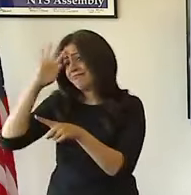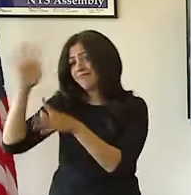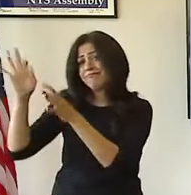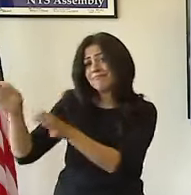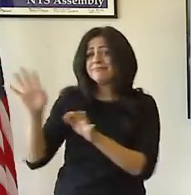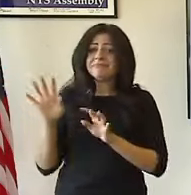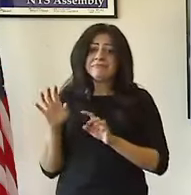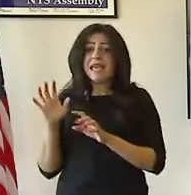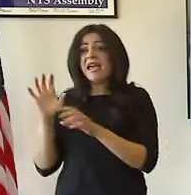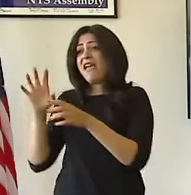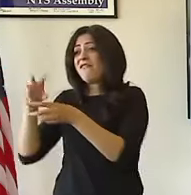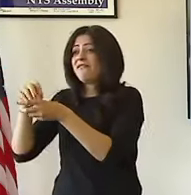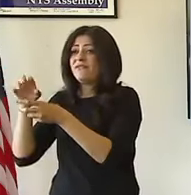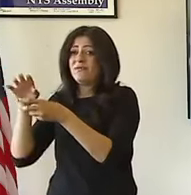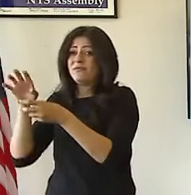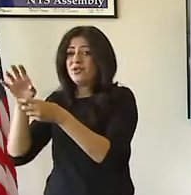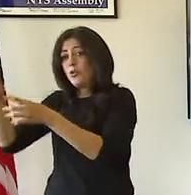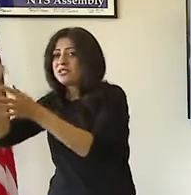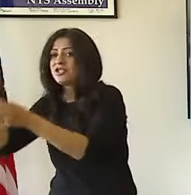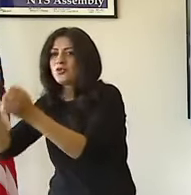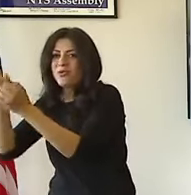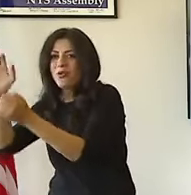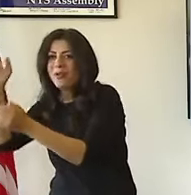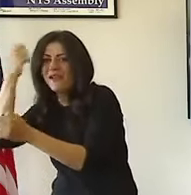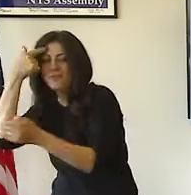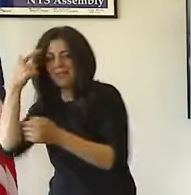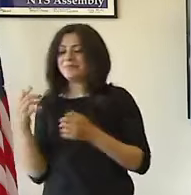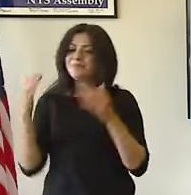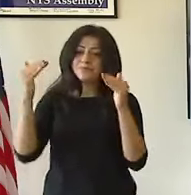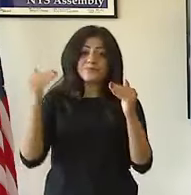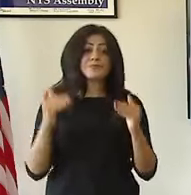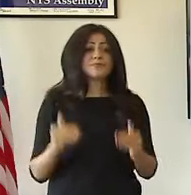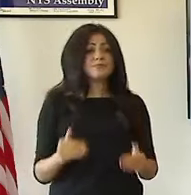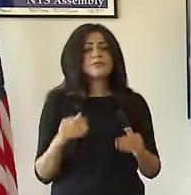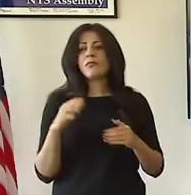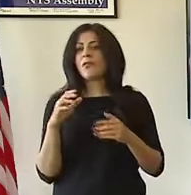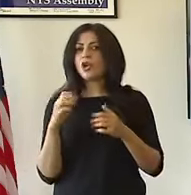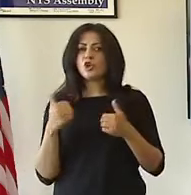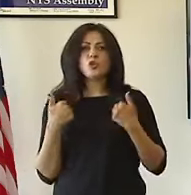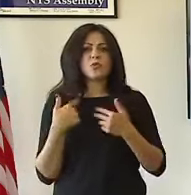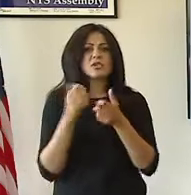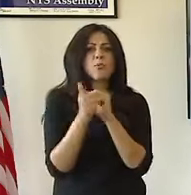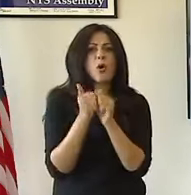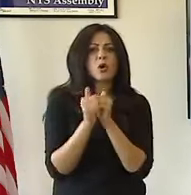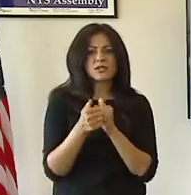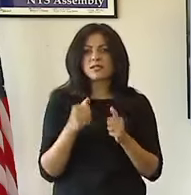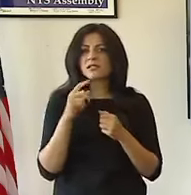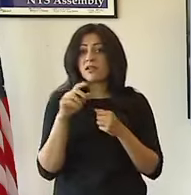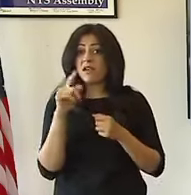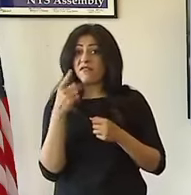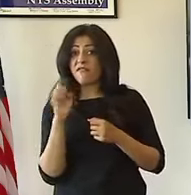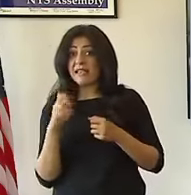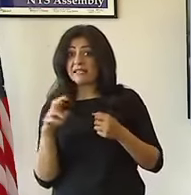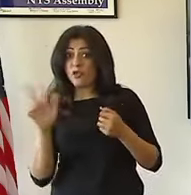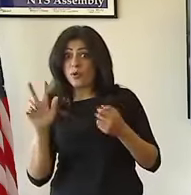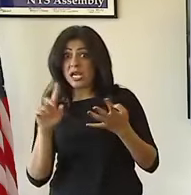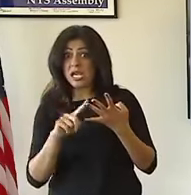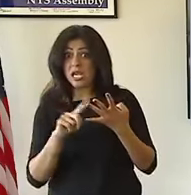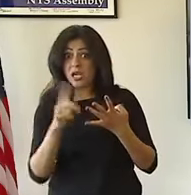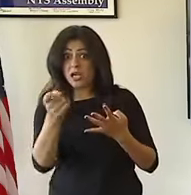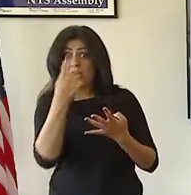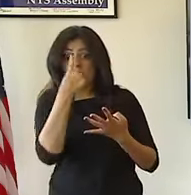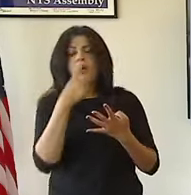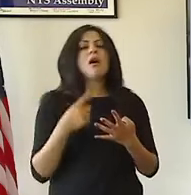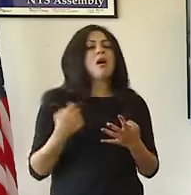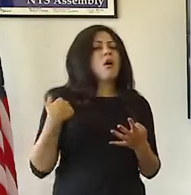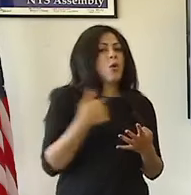sales. Stephanie, youth sports, Phase 3. I'll be frank with you. We believe that youth sports can happen at the